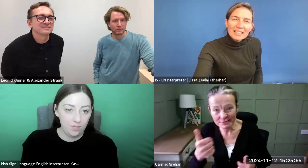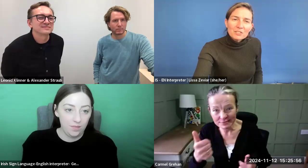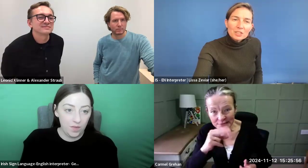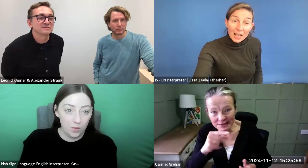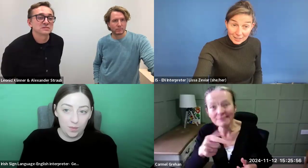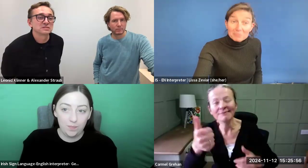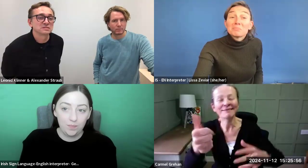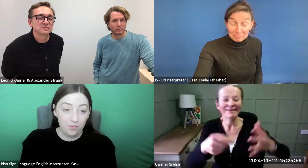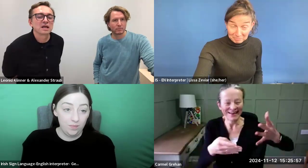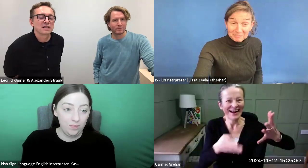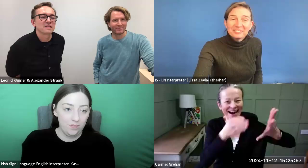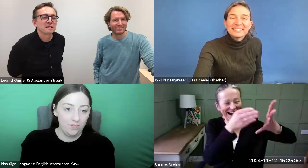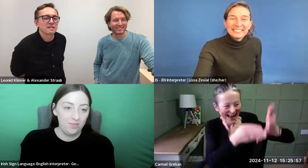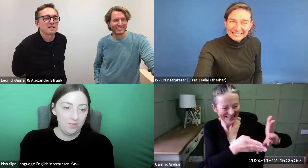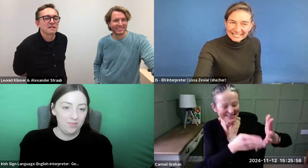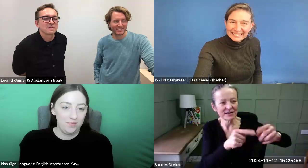At the end of your slide,